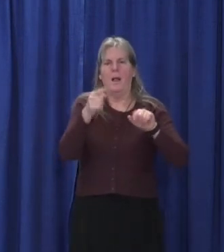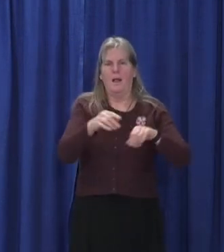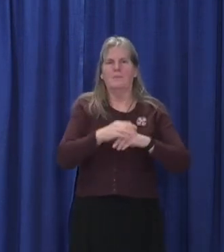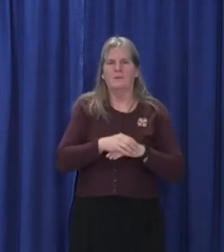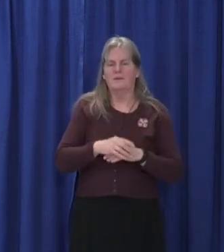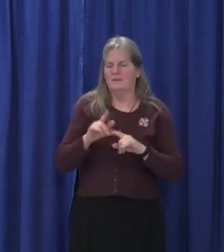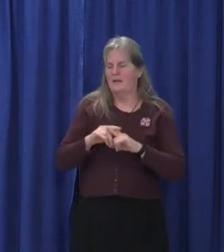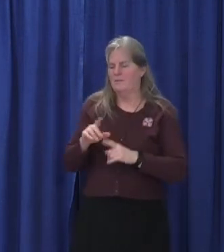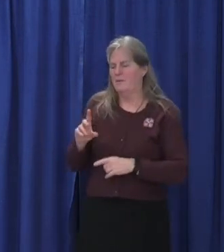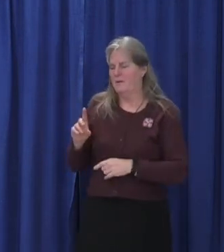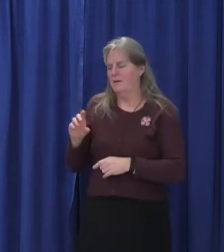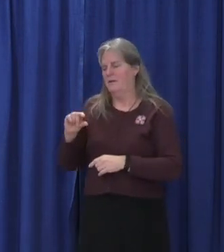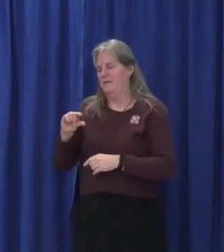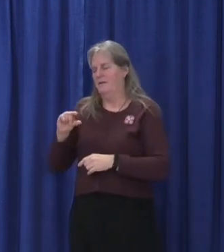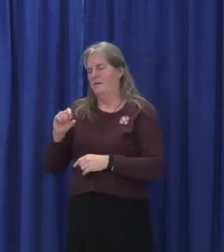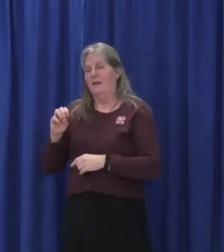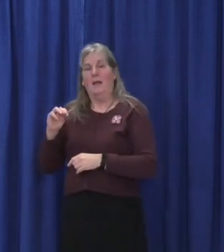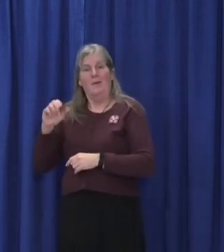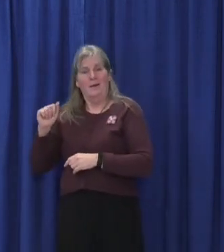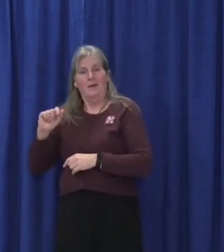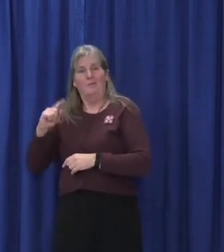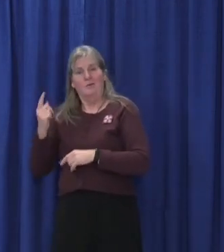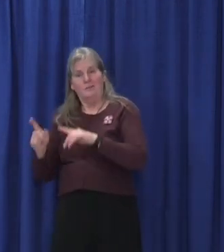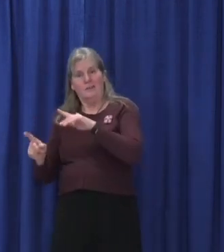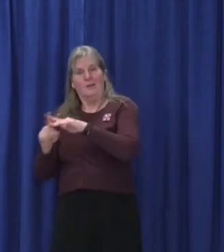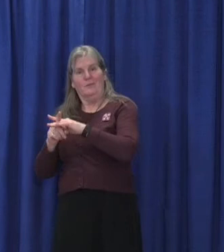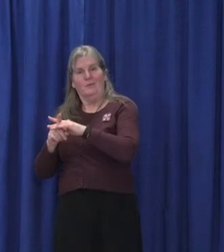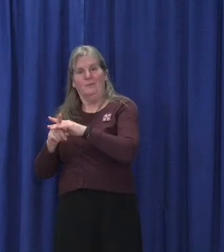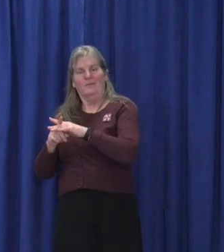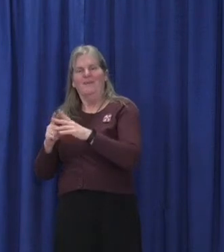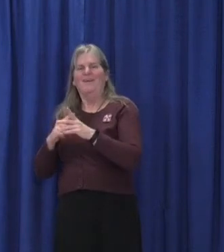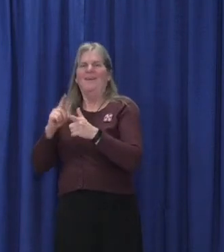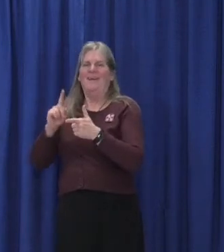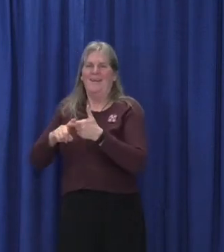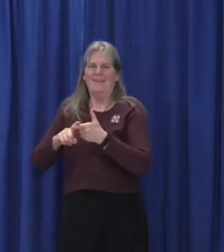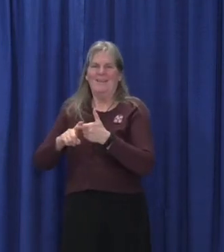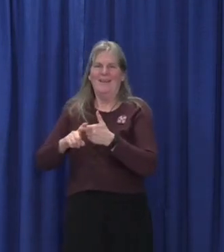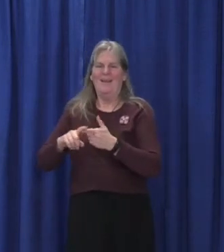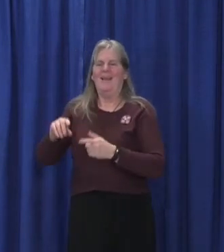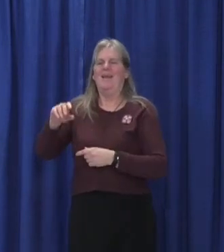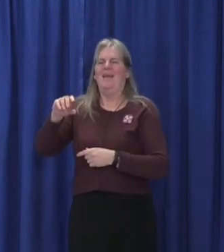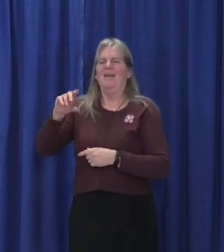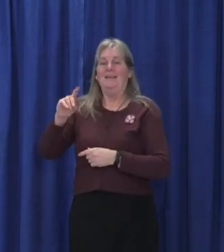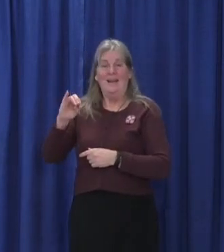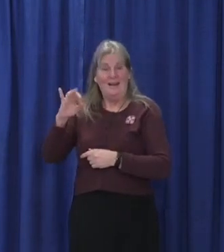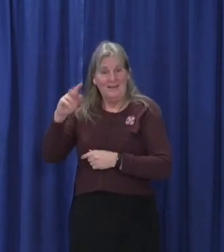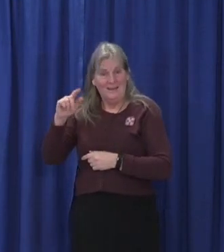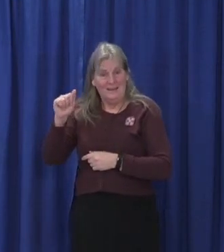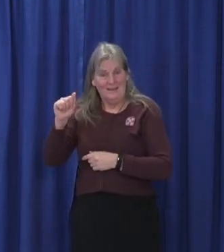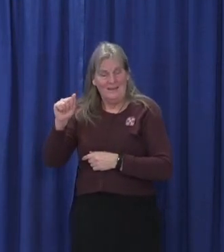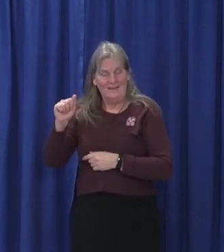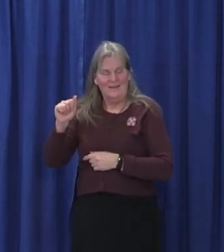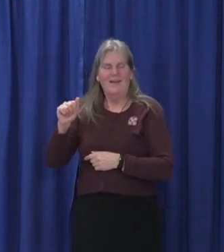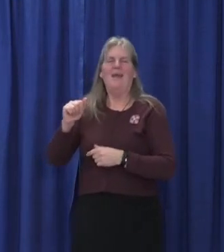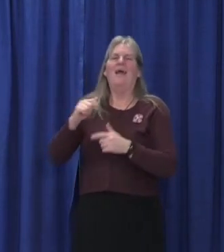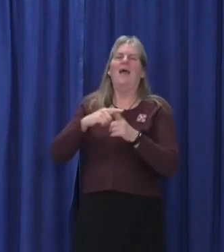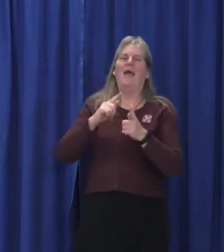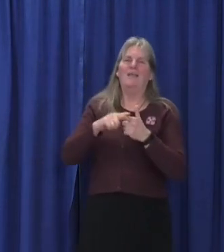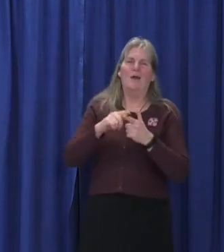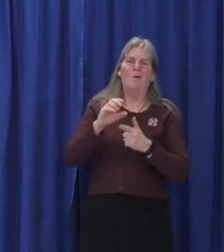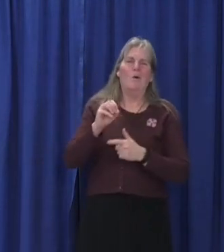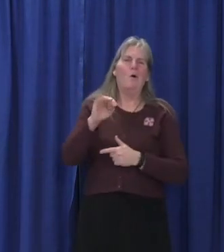versus Delta versus Gamma. We will be prepared for the inevitability. The team at the Chief Medical Office of